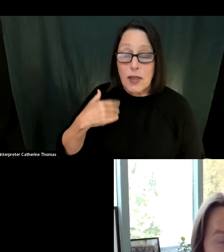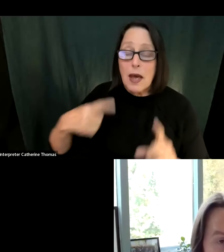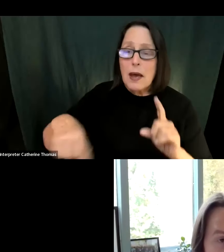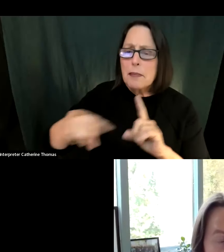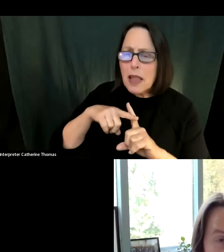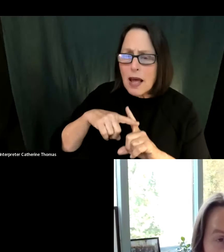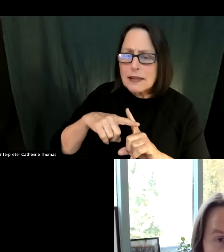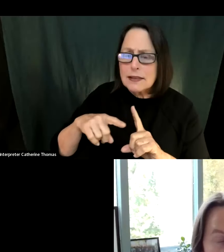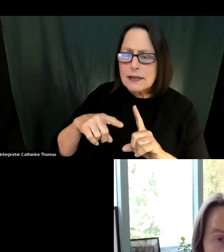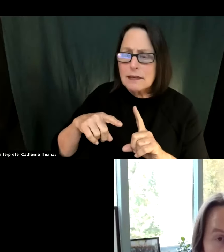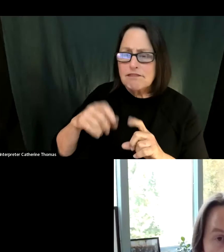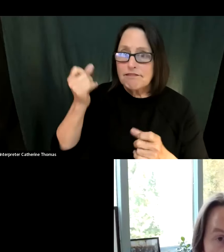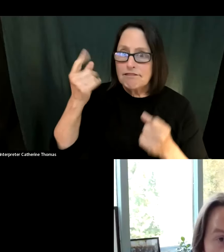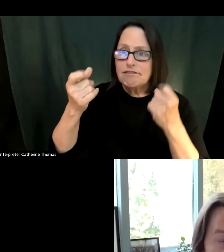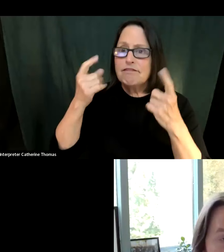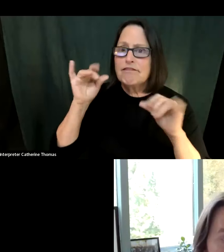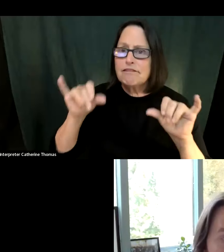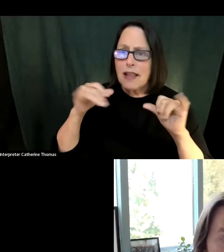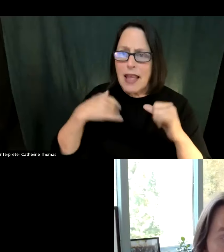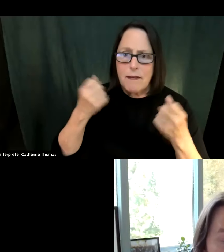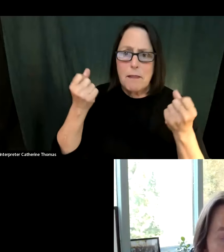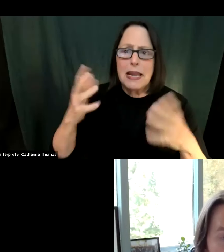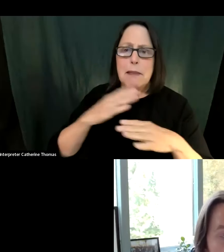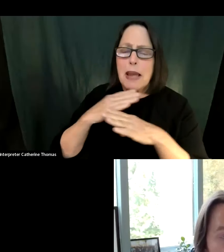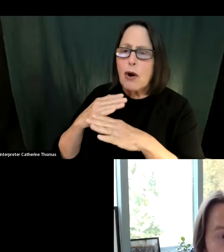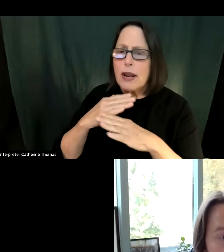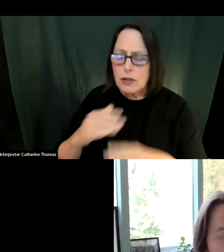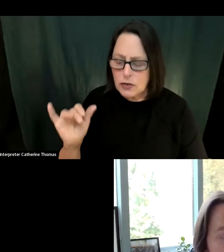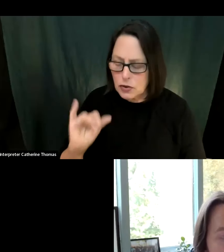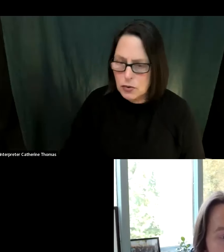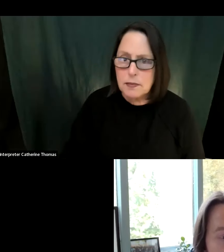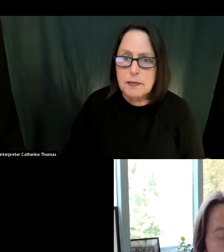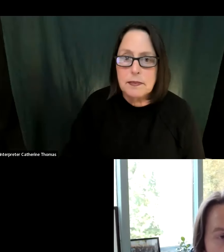quite a few barriers in place as well, and things that we have to navigate. So